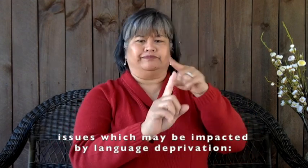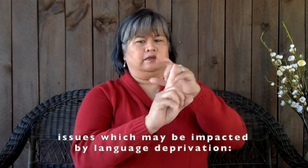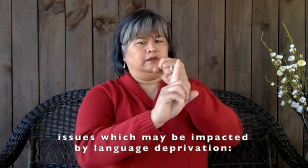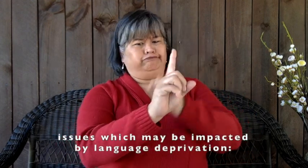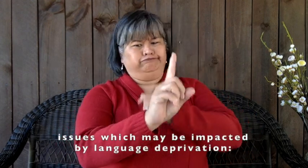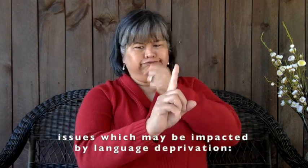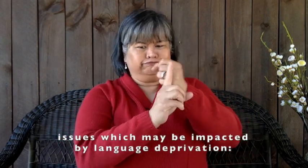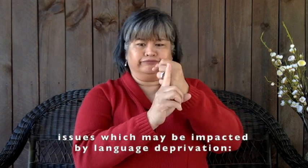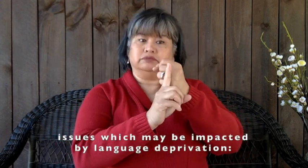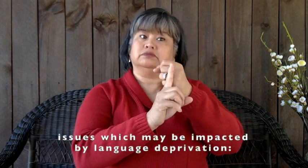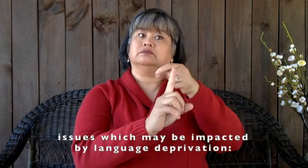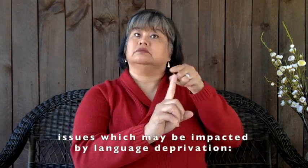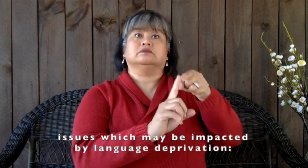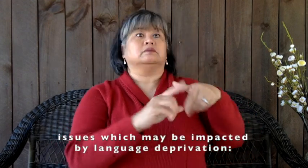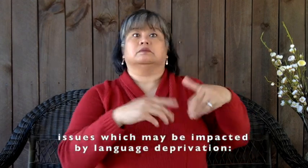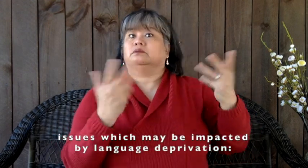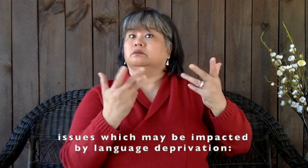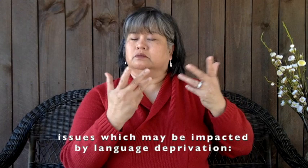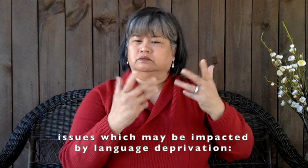issues that may be impacted by language deprivation.